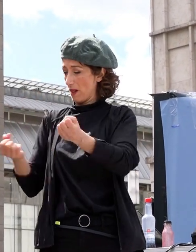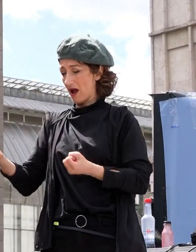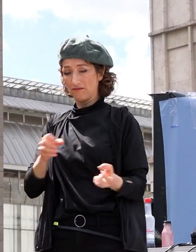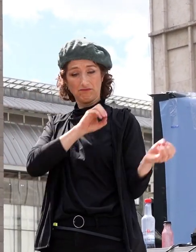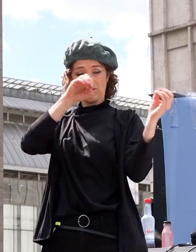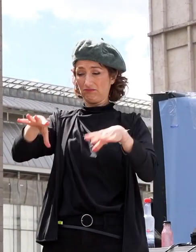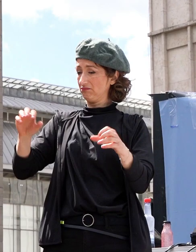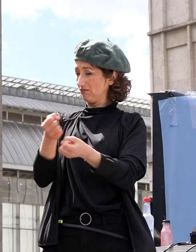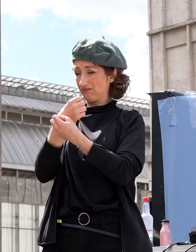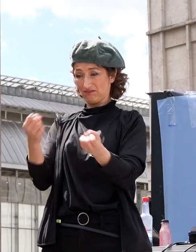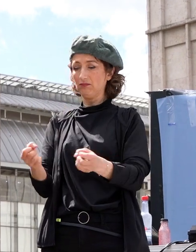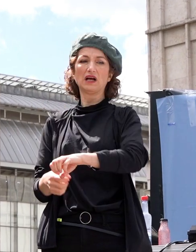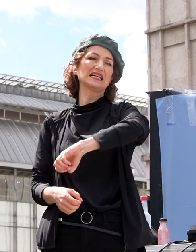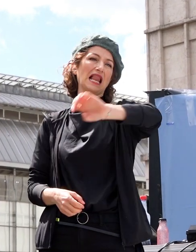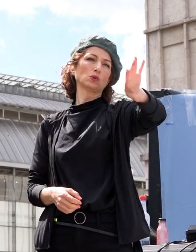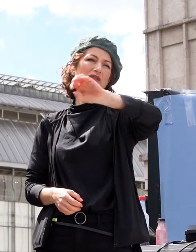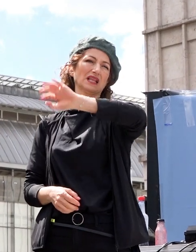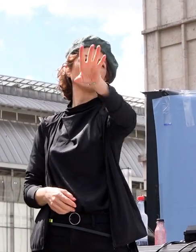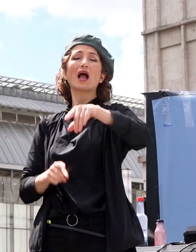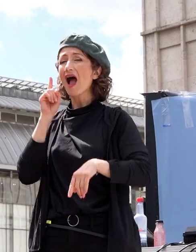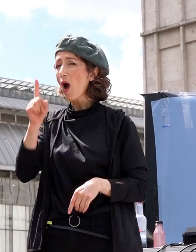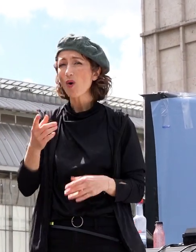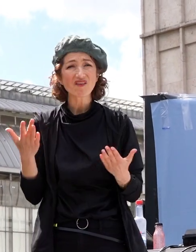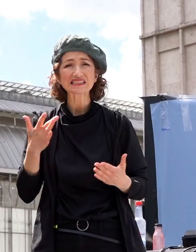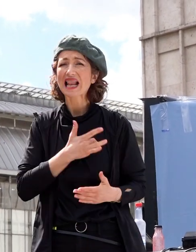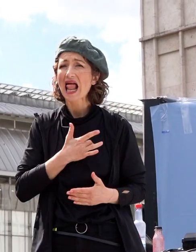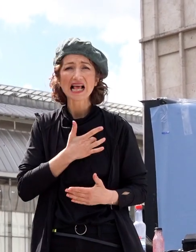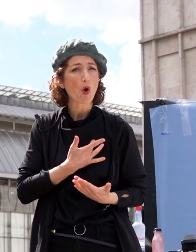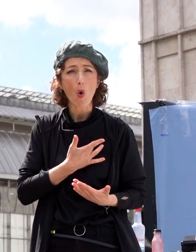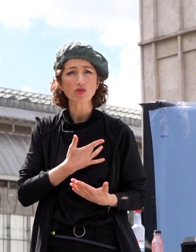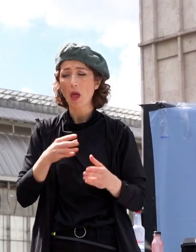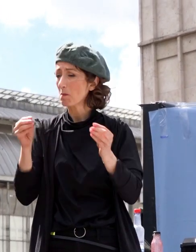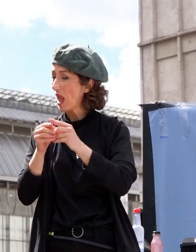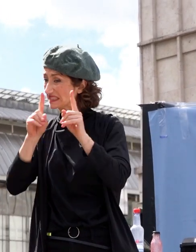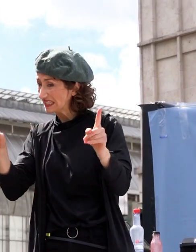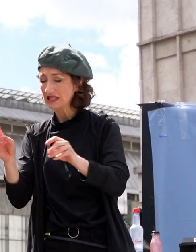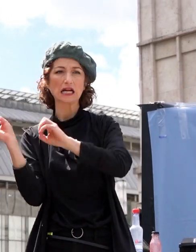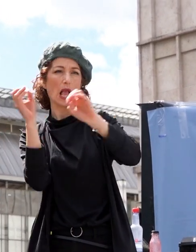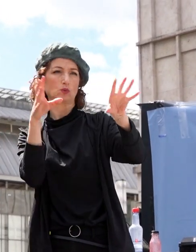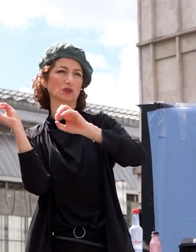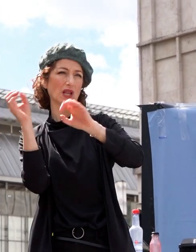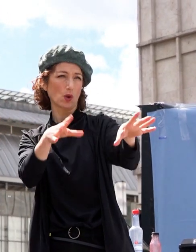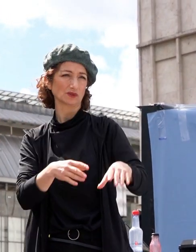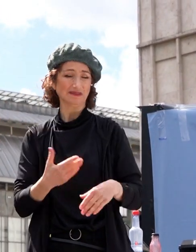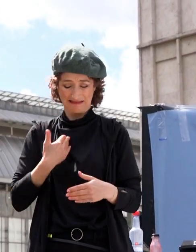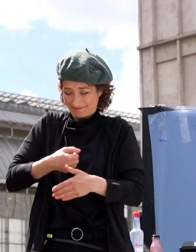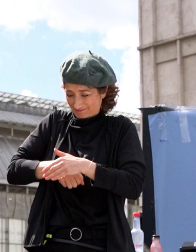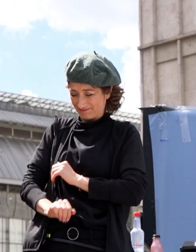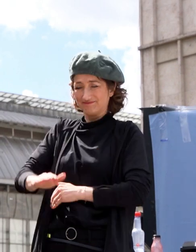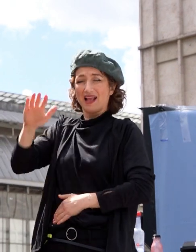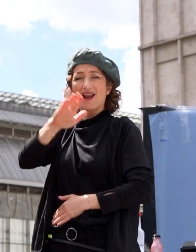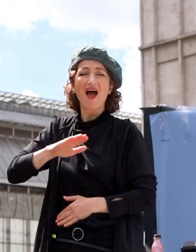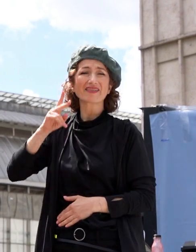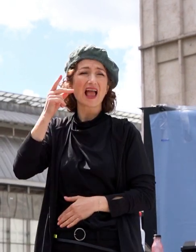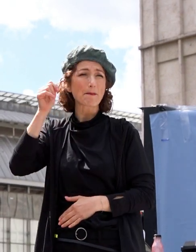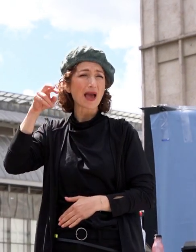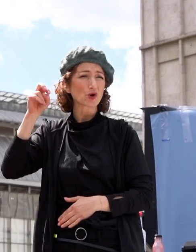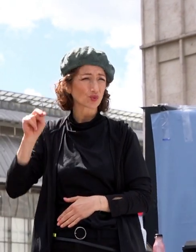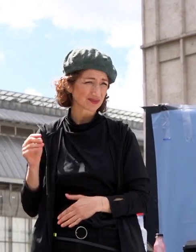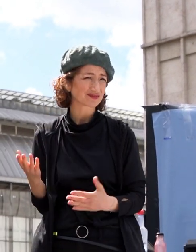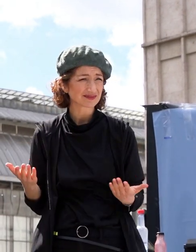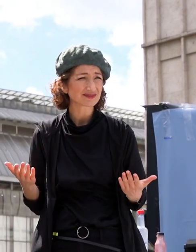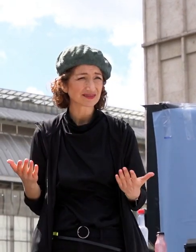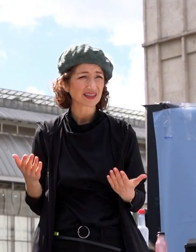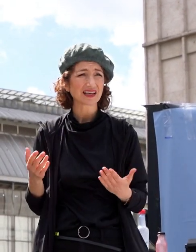In Cameroon, my country of birth, many people live